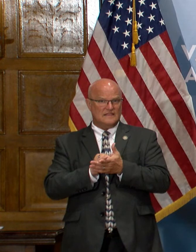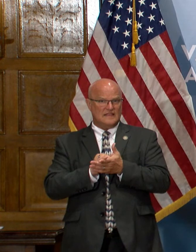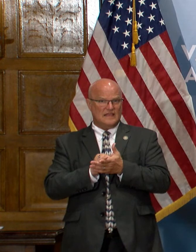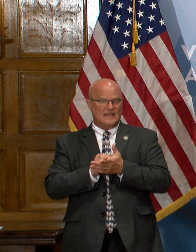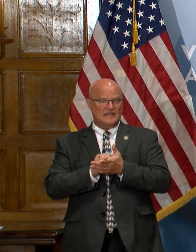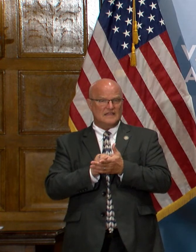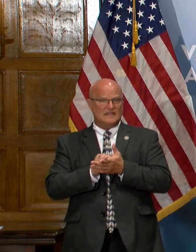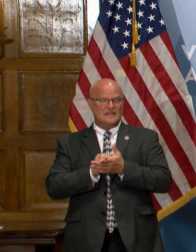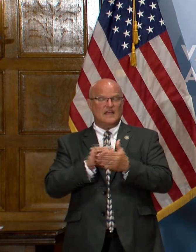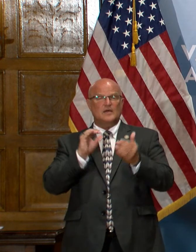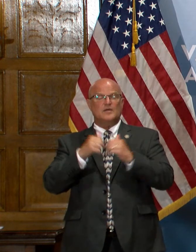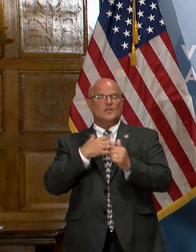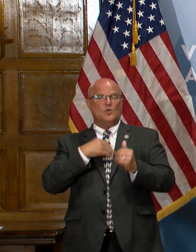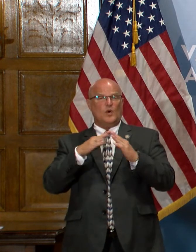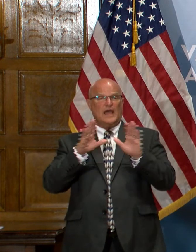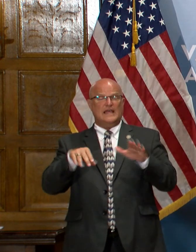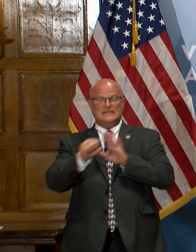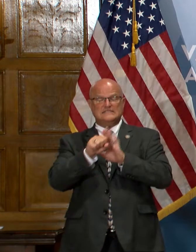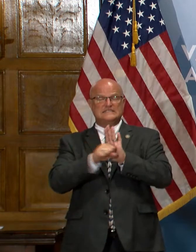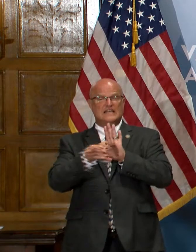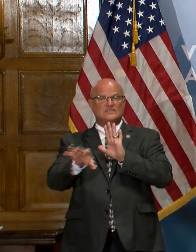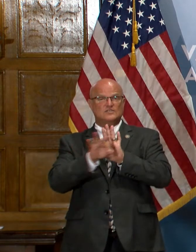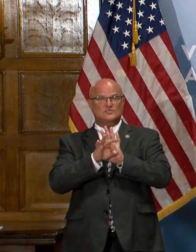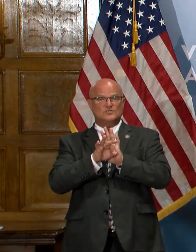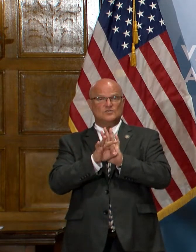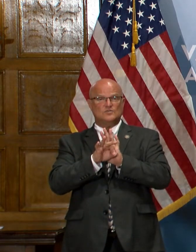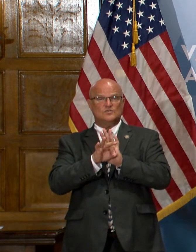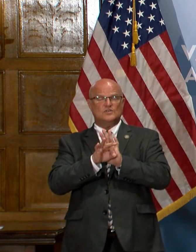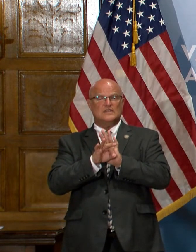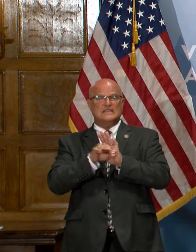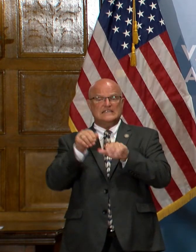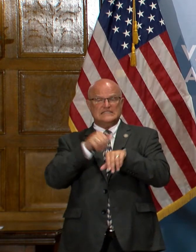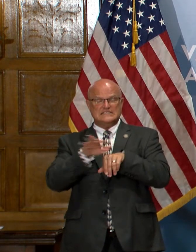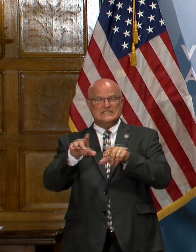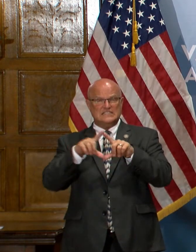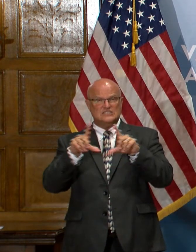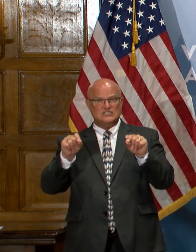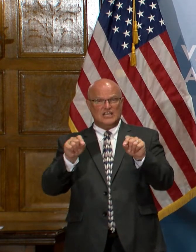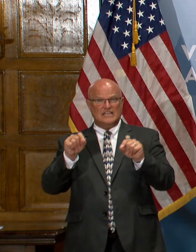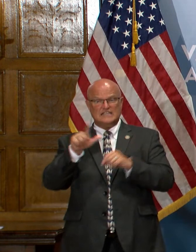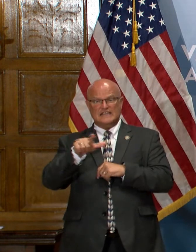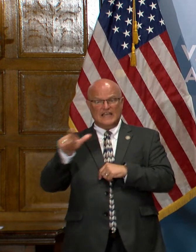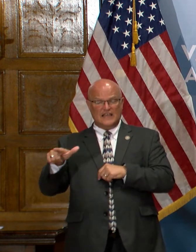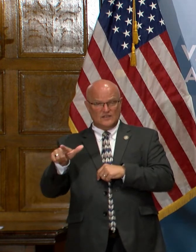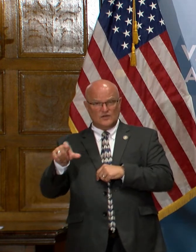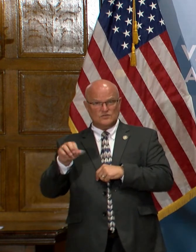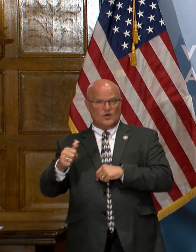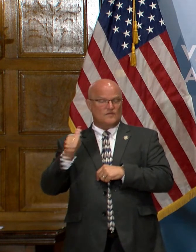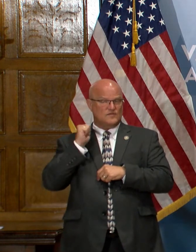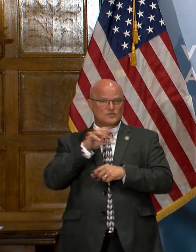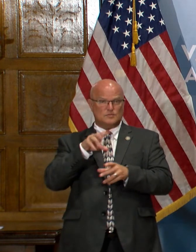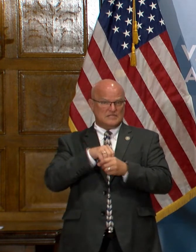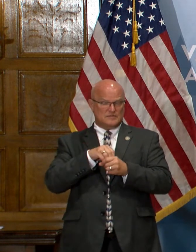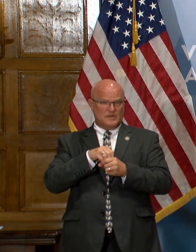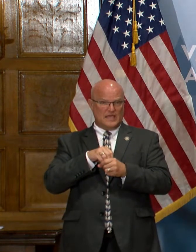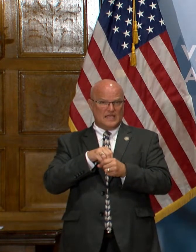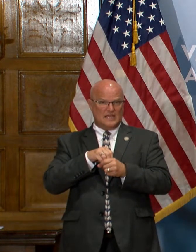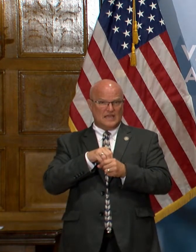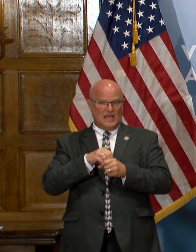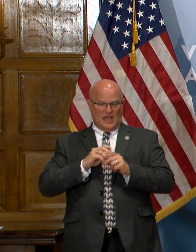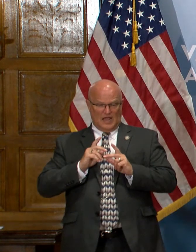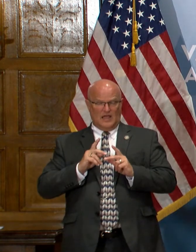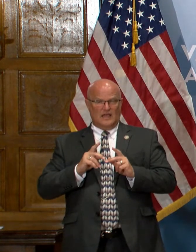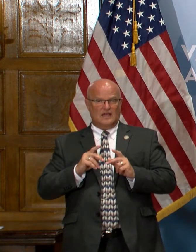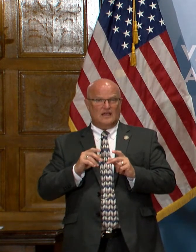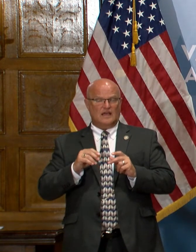through guidance through the White House, states could choose to directly just send checks to tenants when landlords are refusing to participate. I've personally